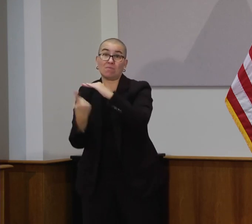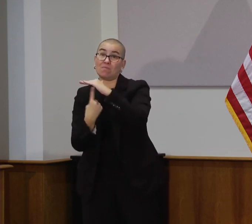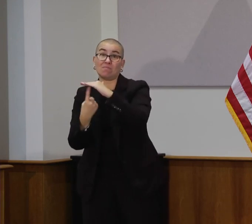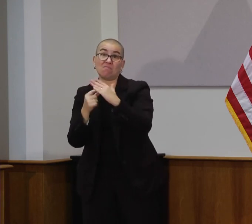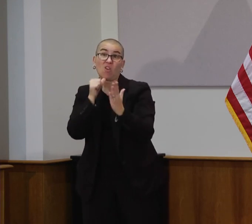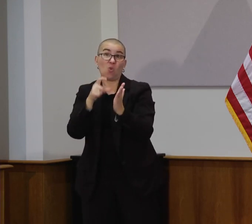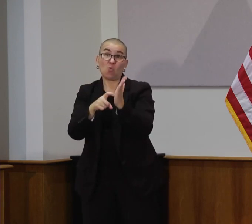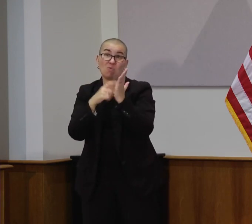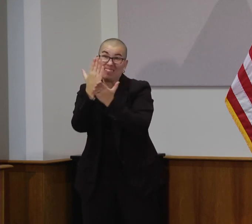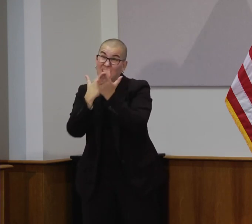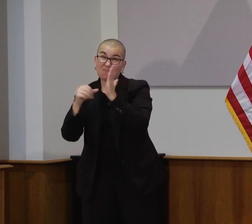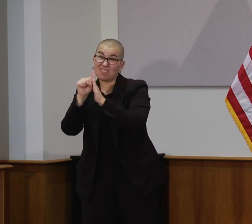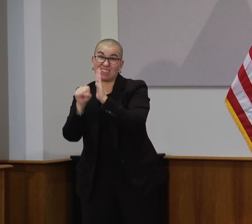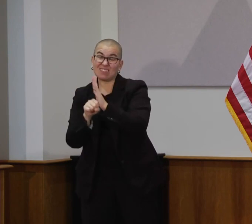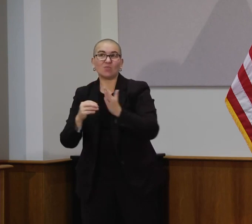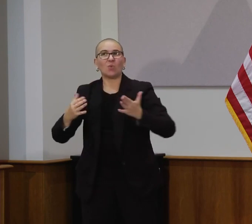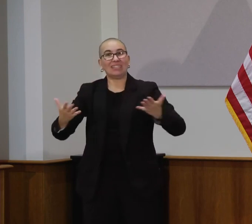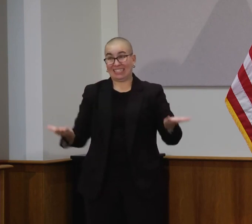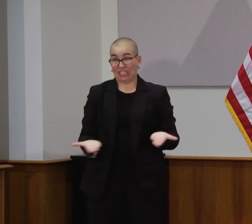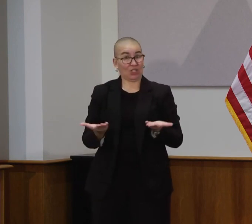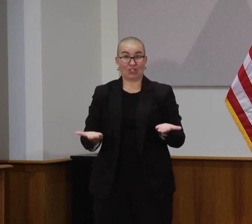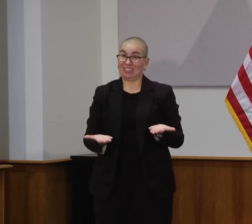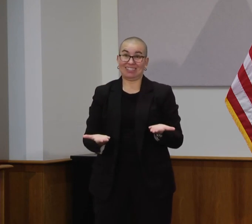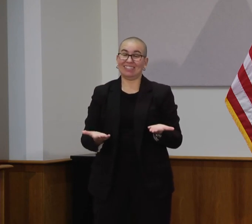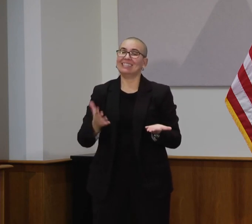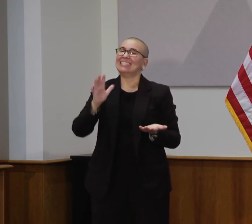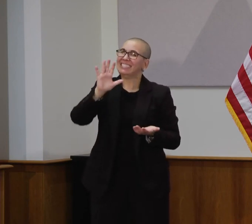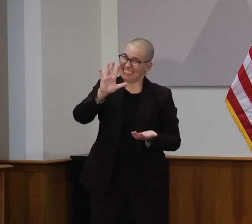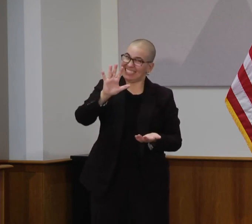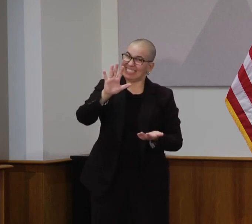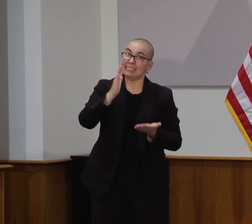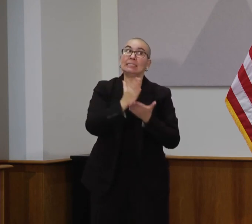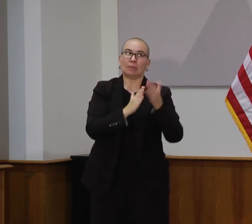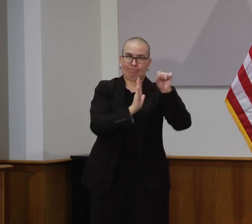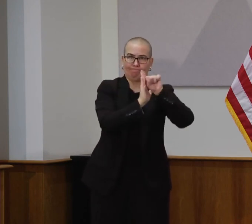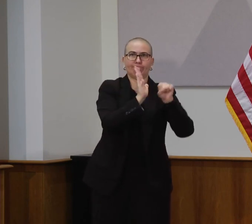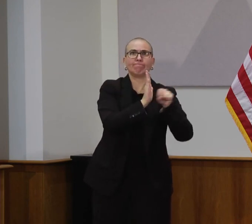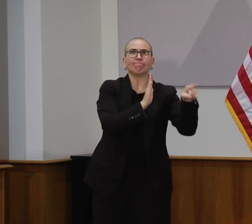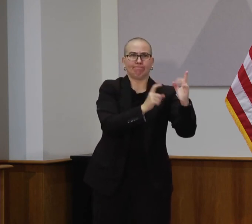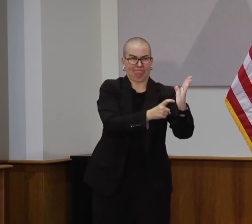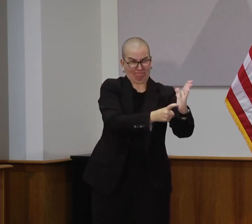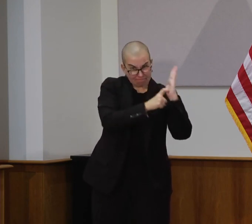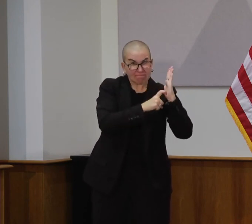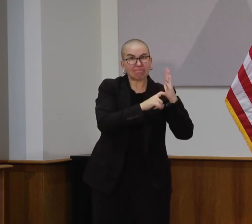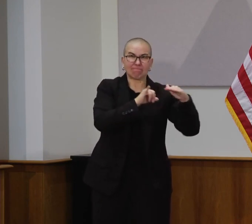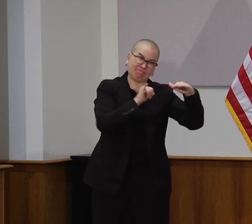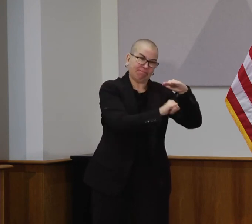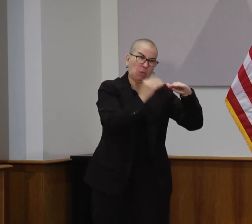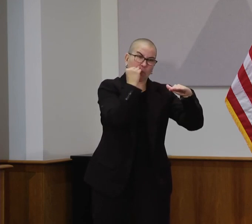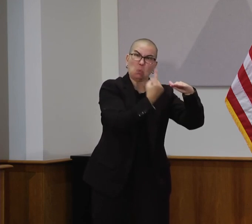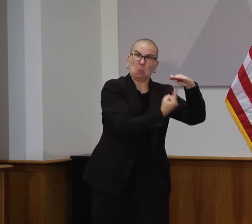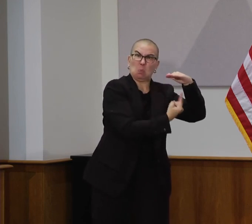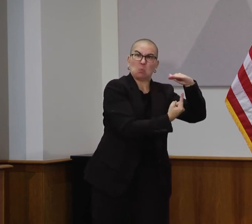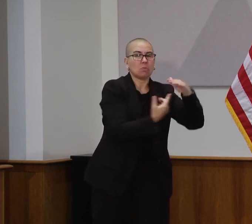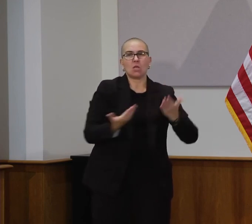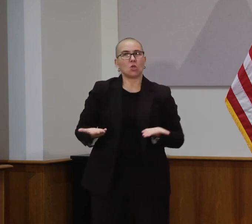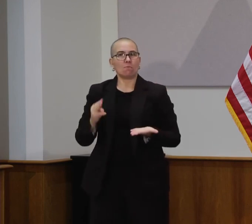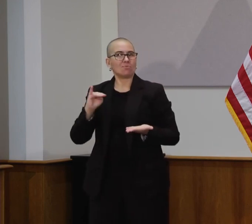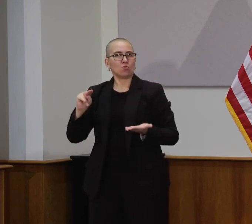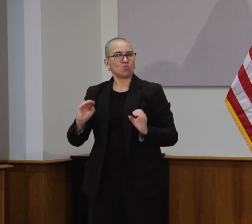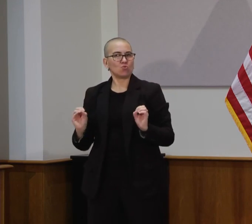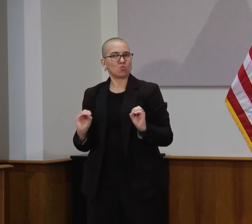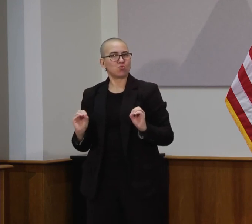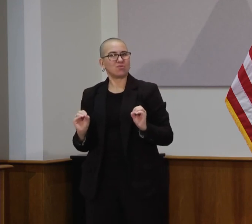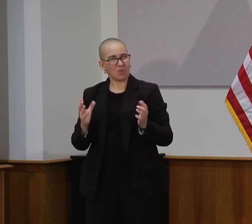days after coming back from another state, some other states do have quarantine requirements. And some colleges and